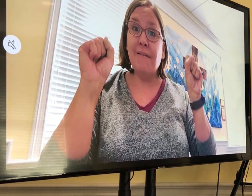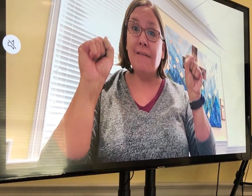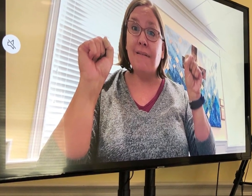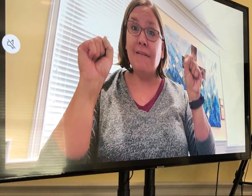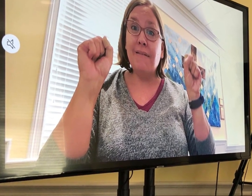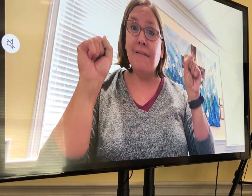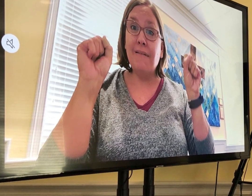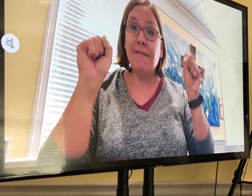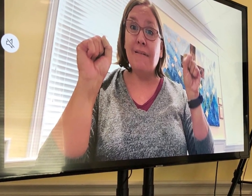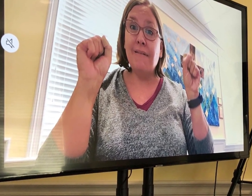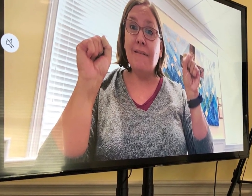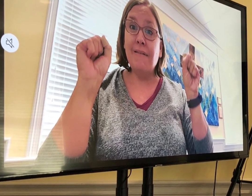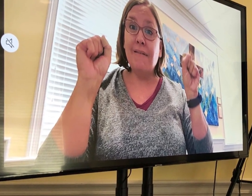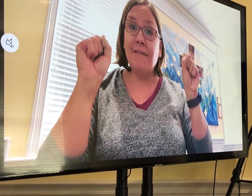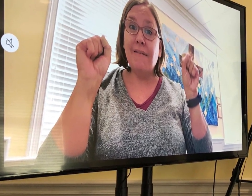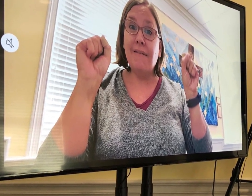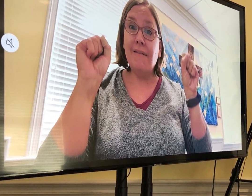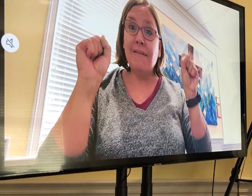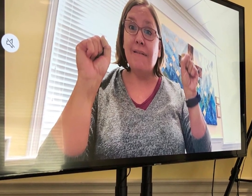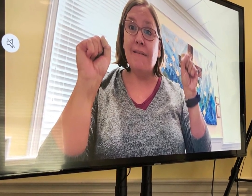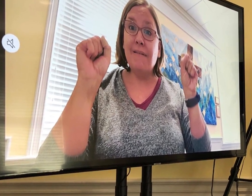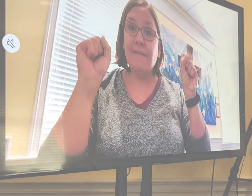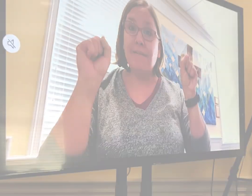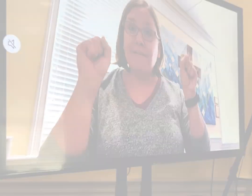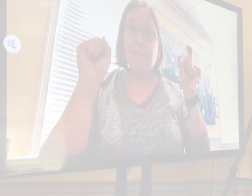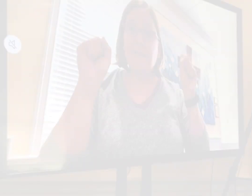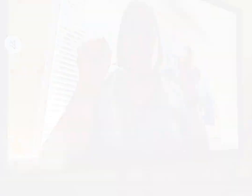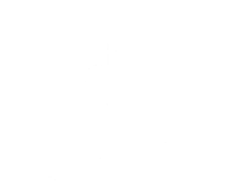and Matins for the benefit of all those who are deaf.